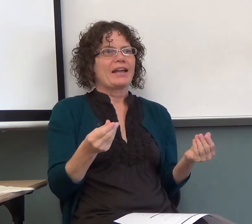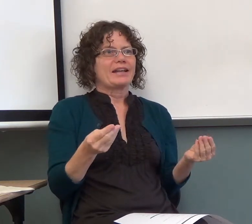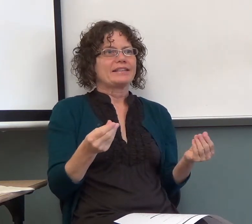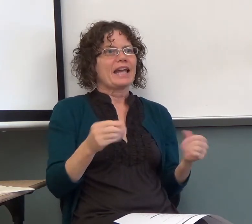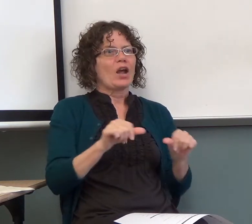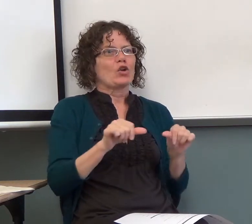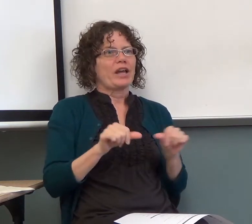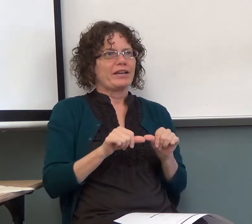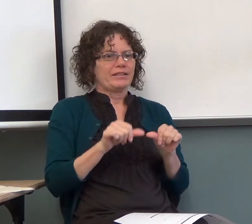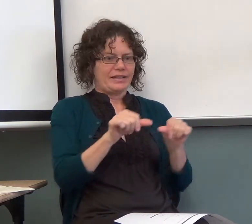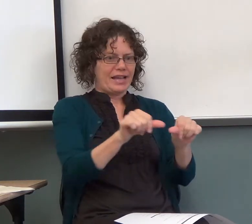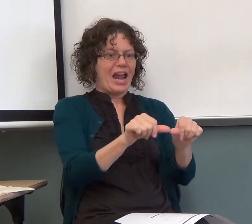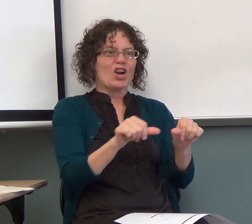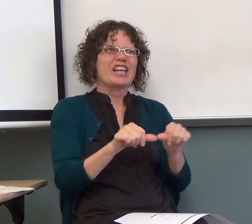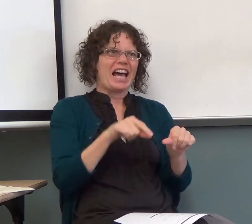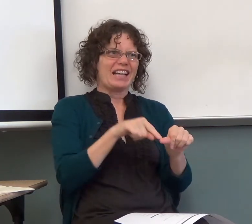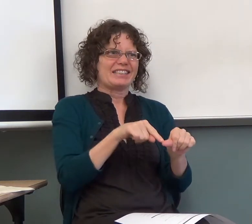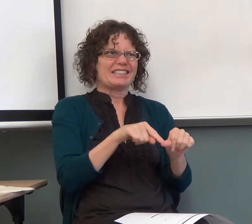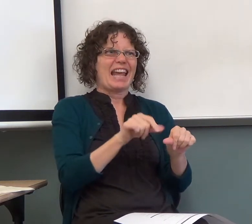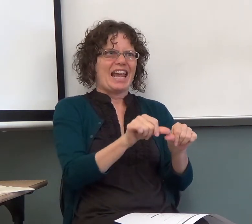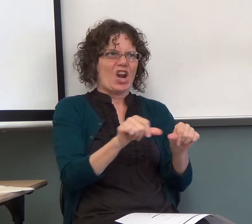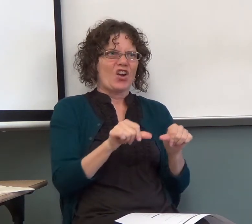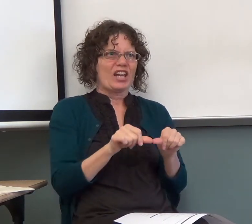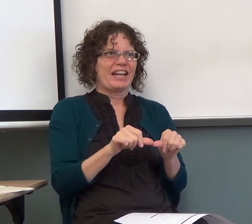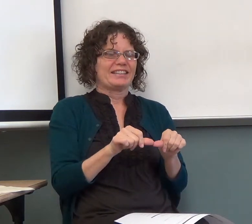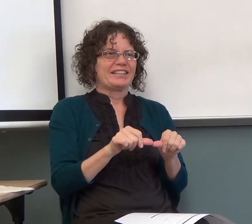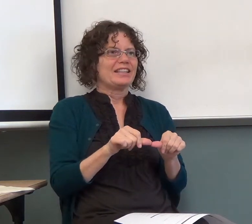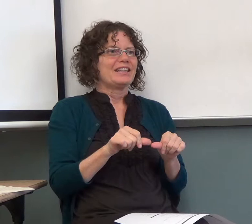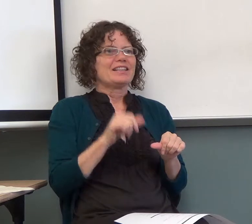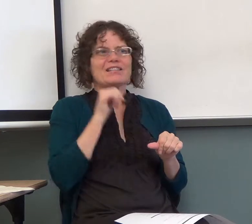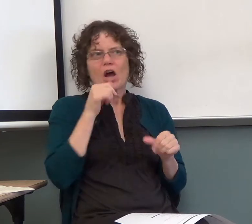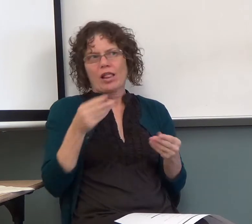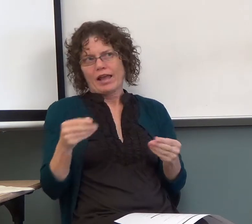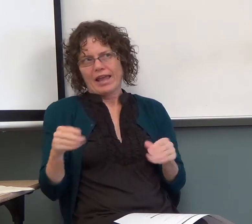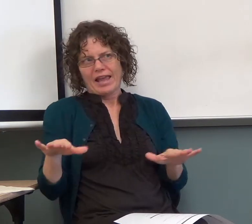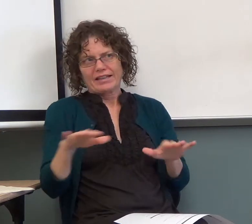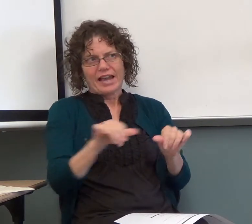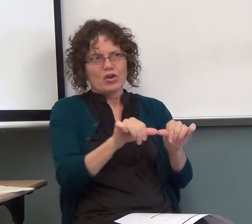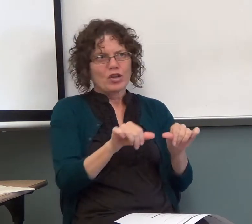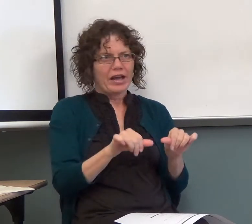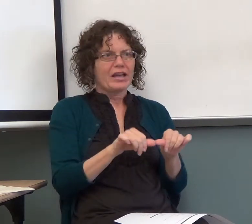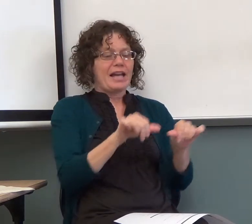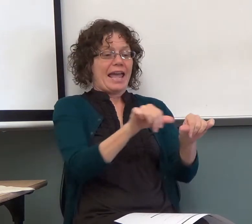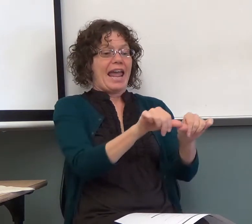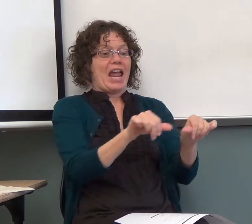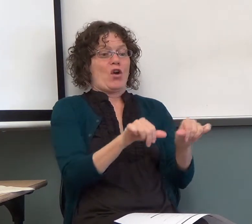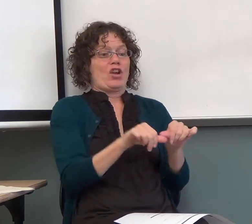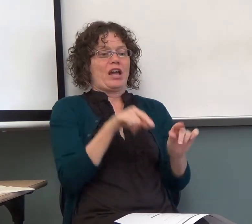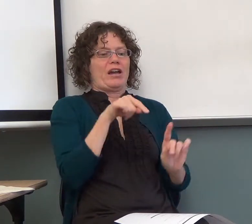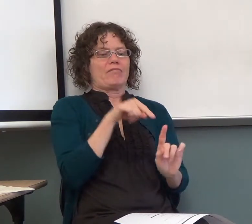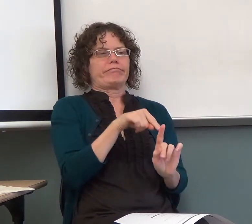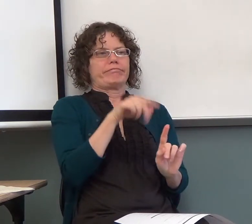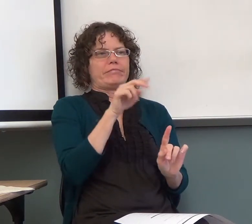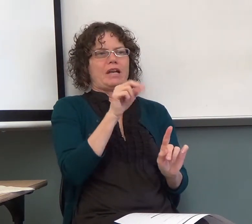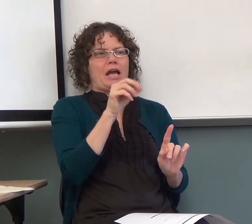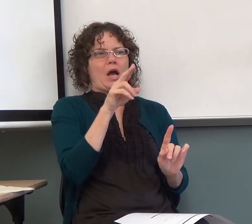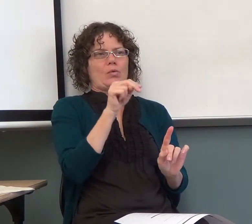area. Area is actually being described, not land area. Land The area. area. It's land area. It's the type